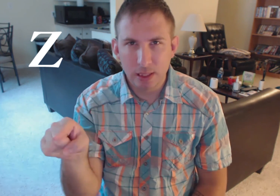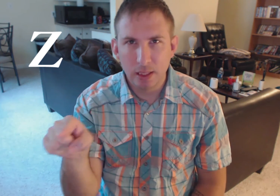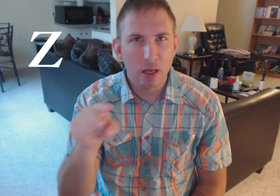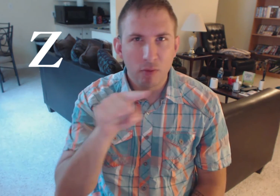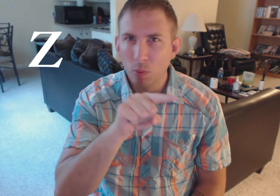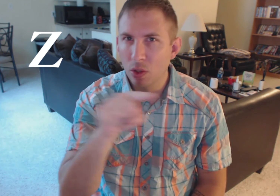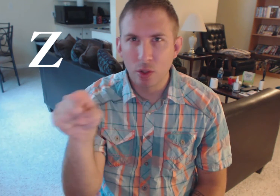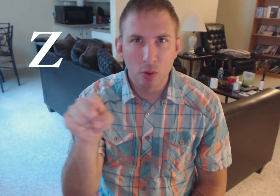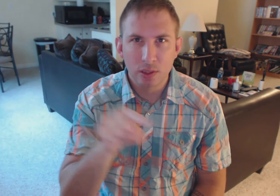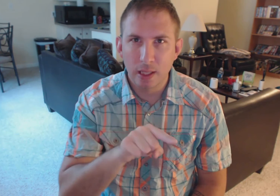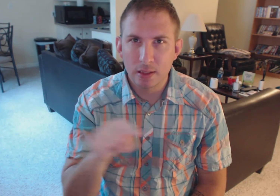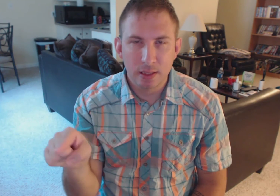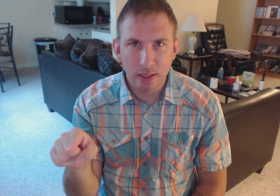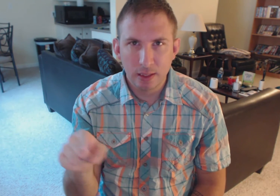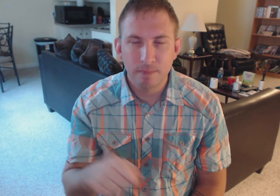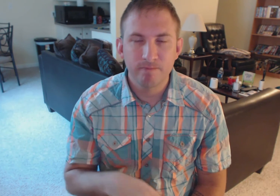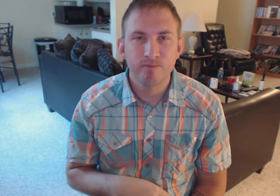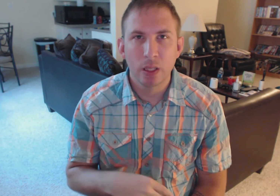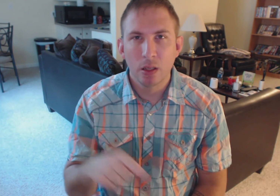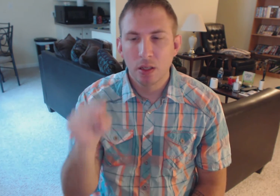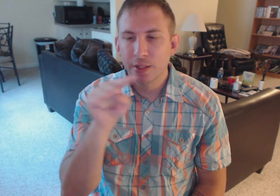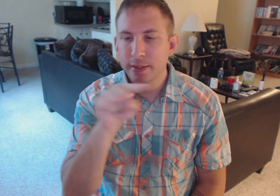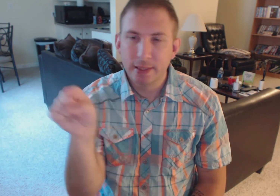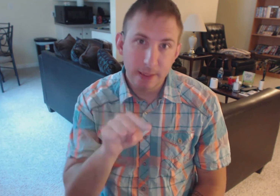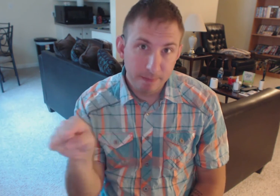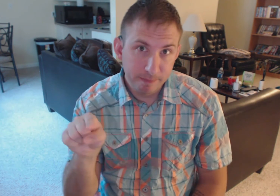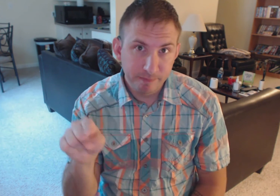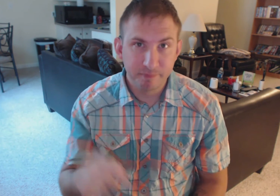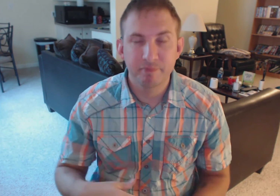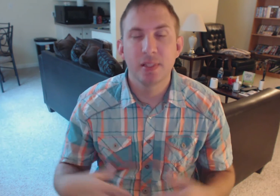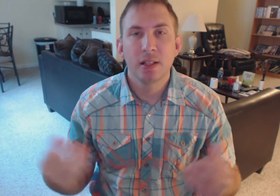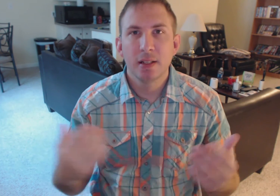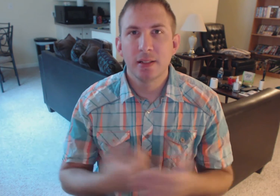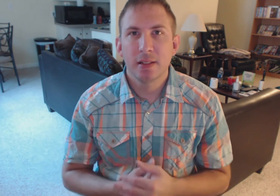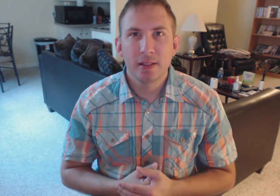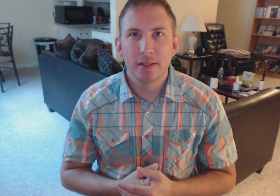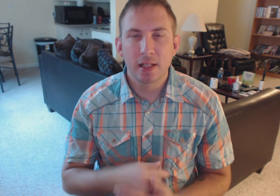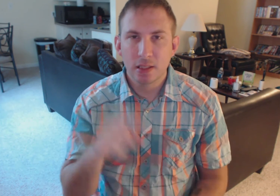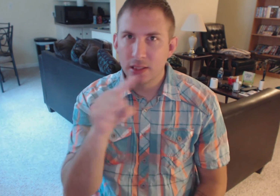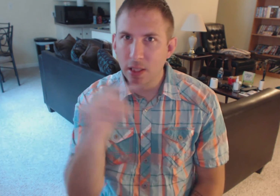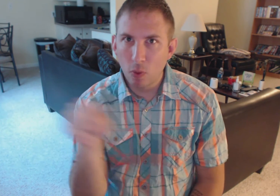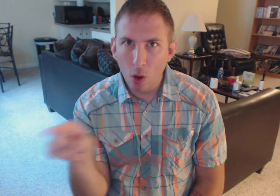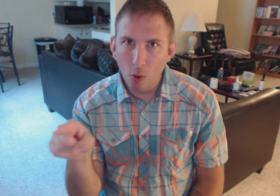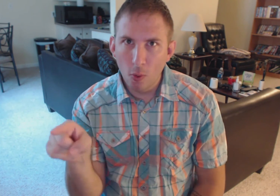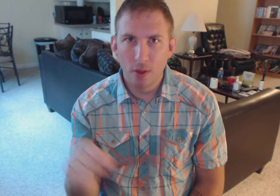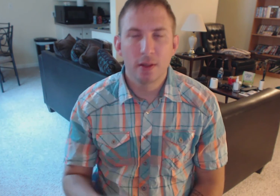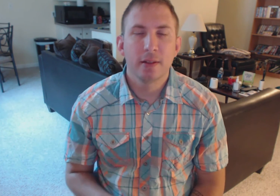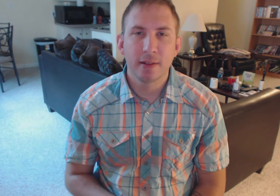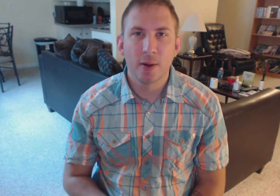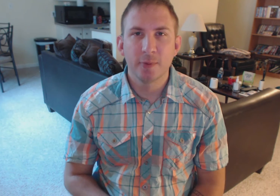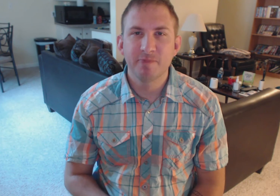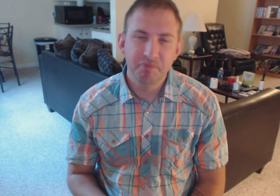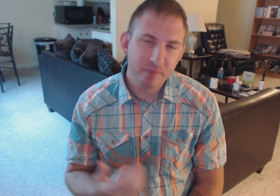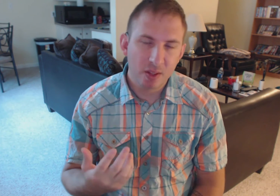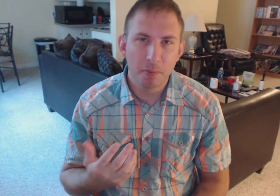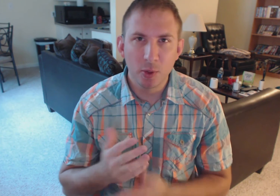C. Everyone knows that. C. C. It's like Zero, you know, the